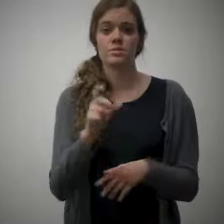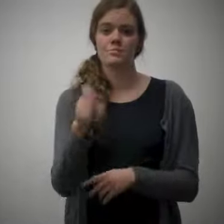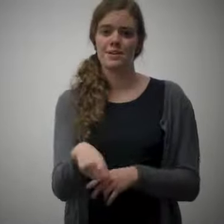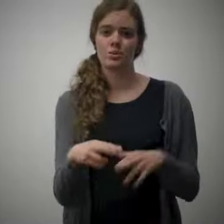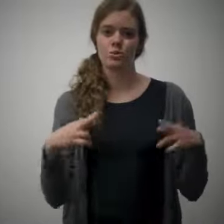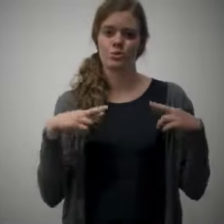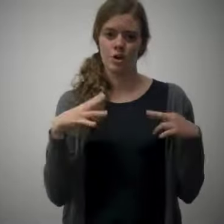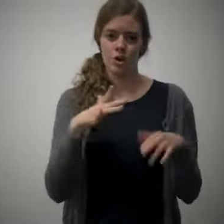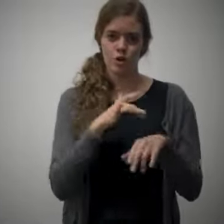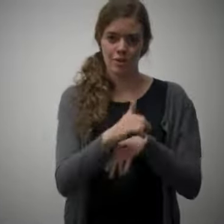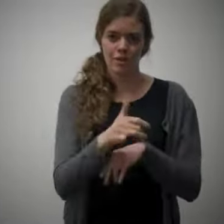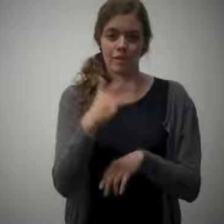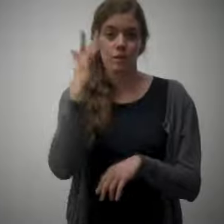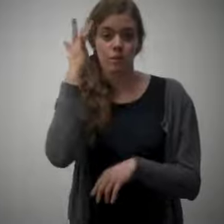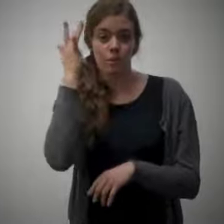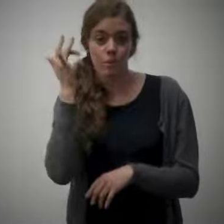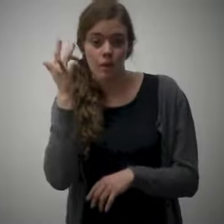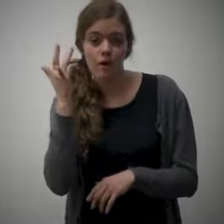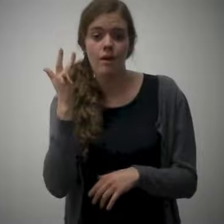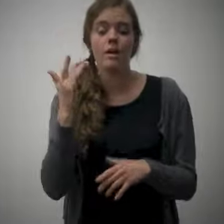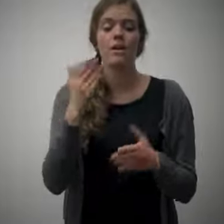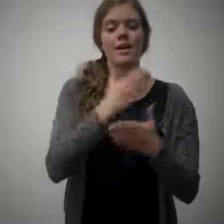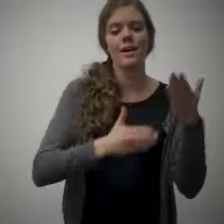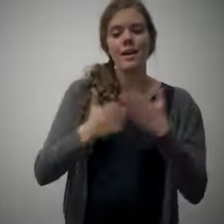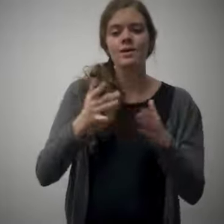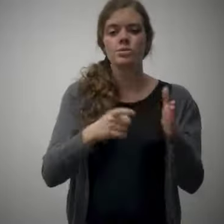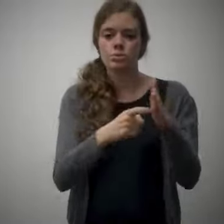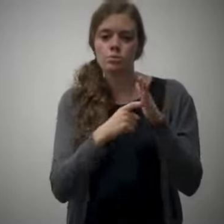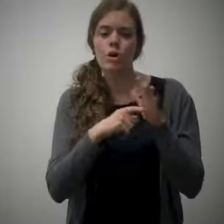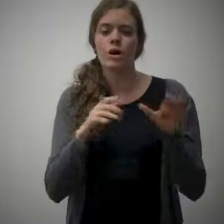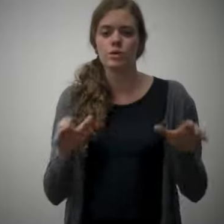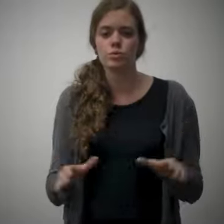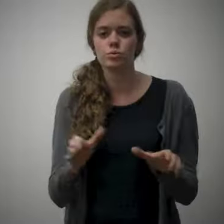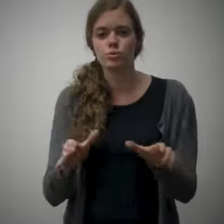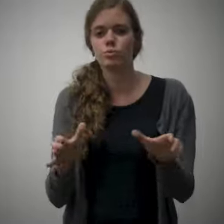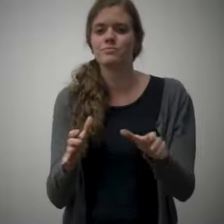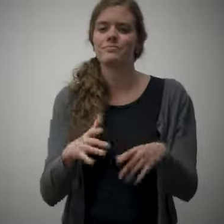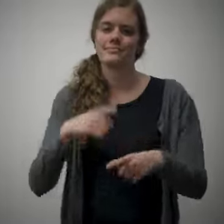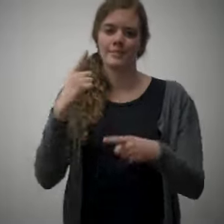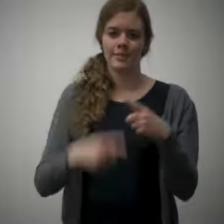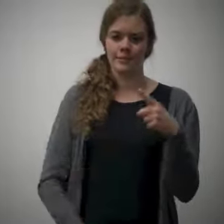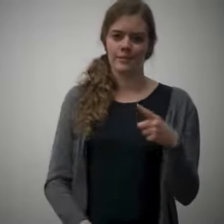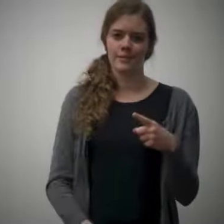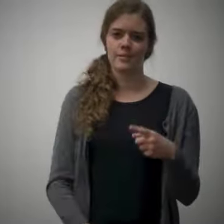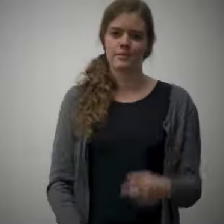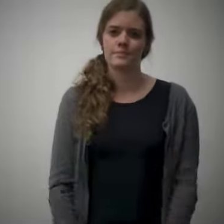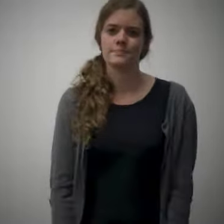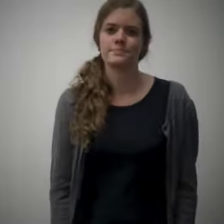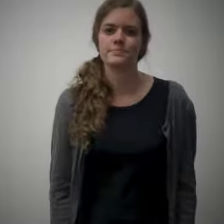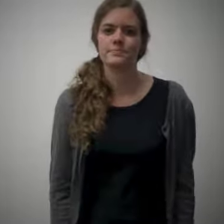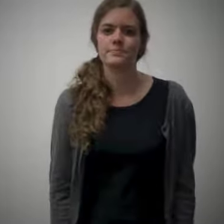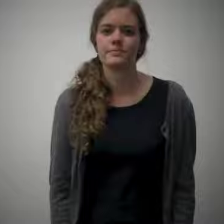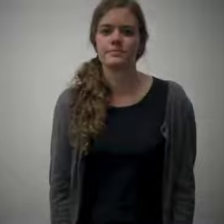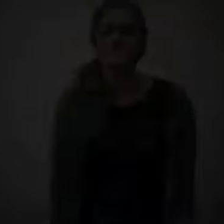permanent disability, forcing talented professionals to retire prematurely due to the loss of required hand function.